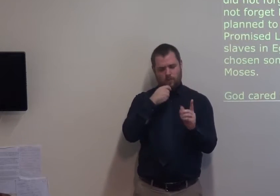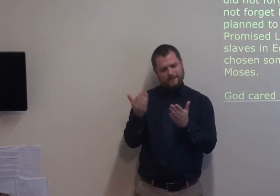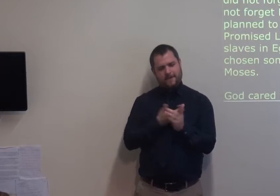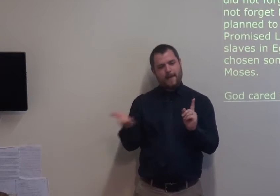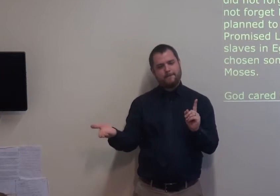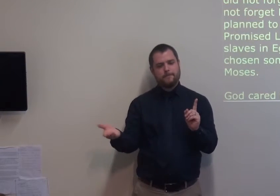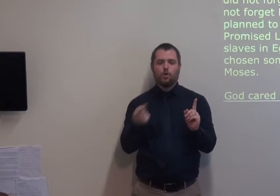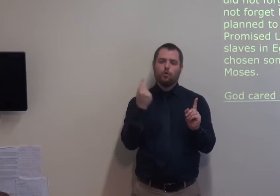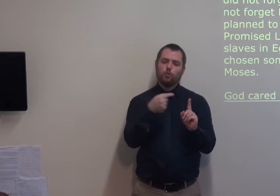Moses.